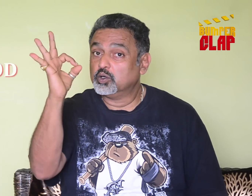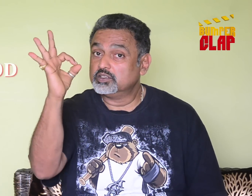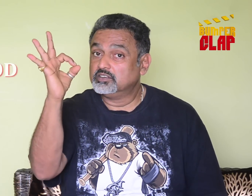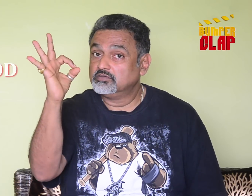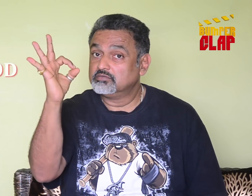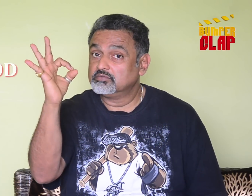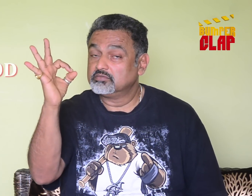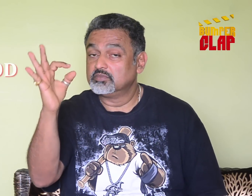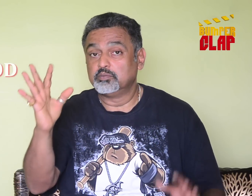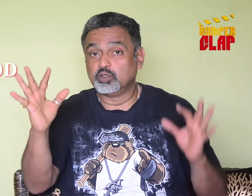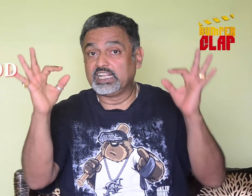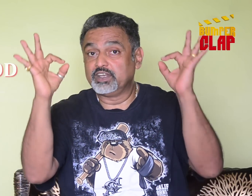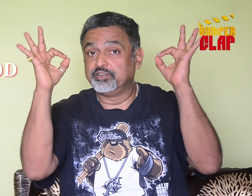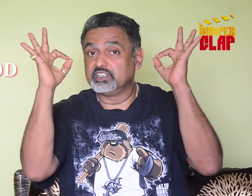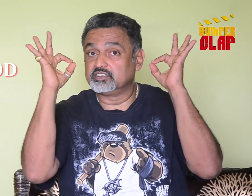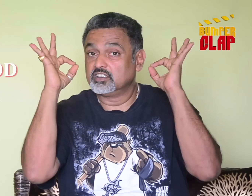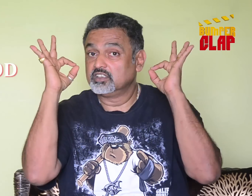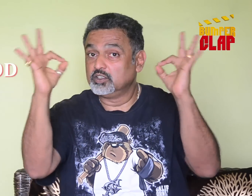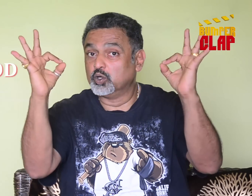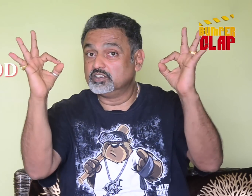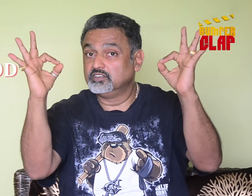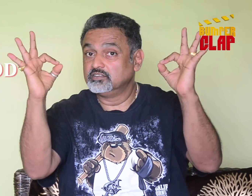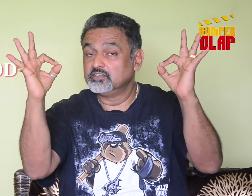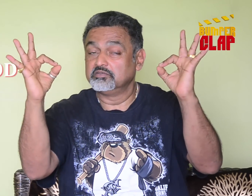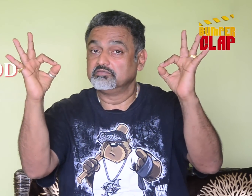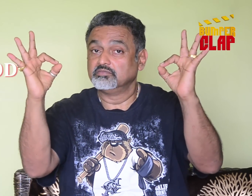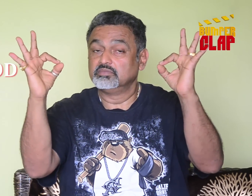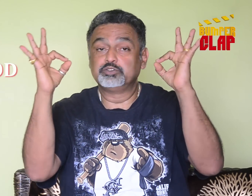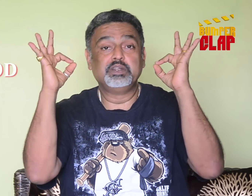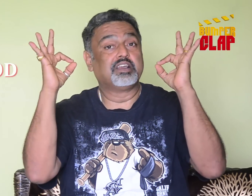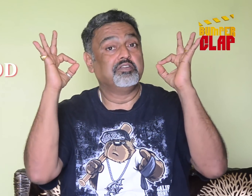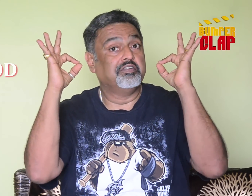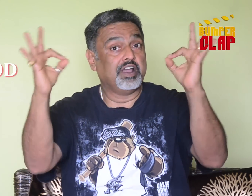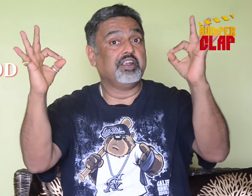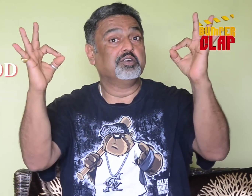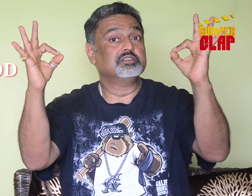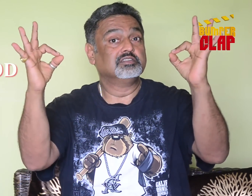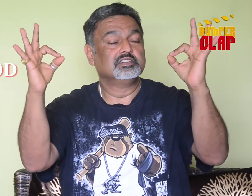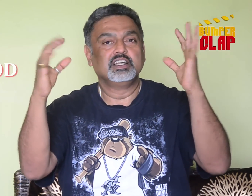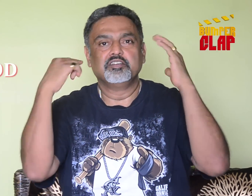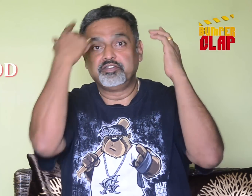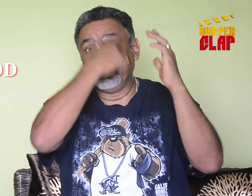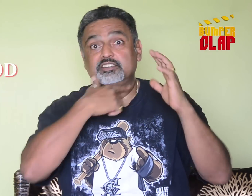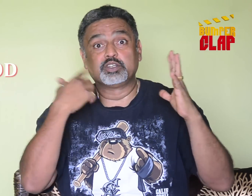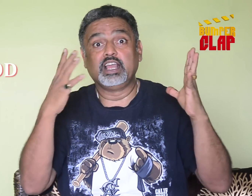Good. Both hands for emphasis. Good. This would be like very good. Face looking